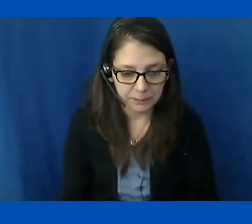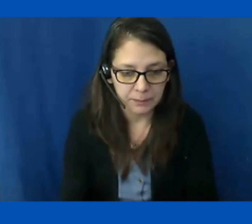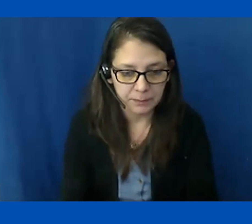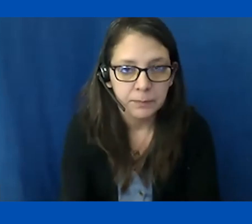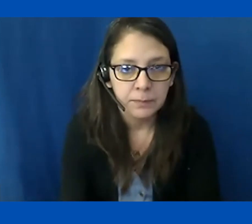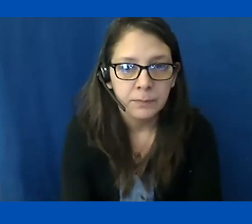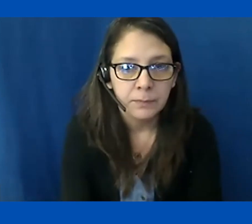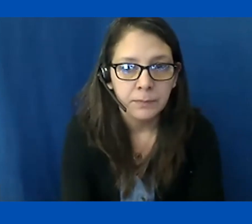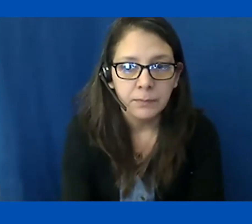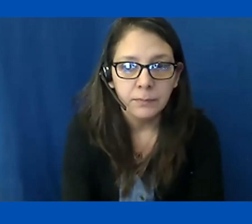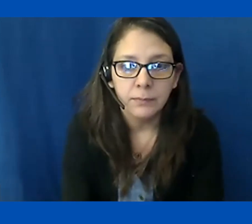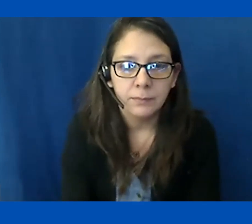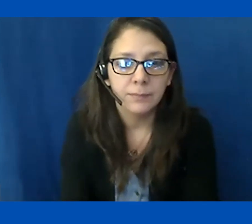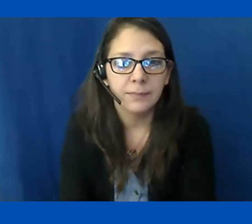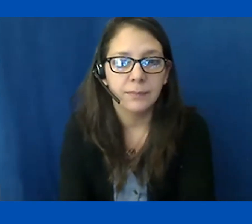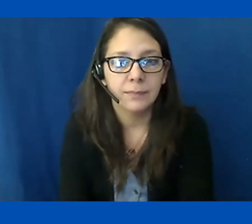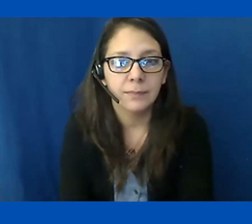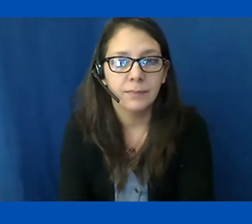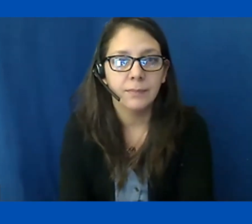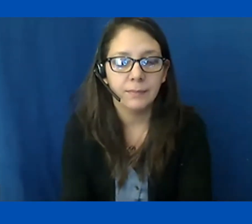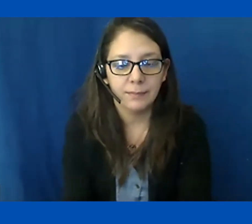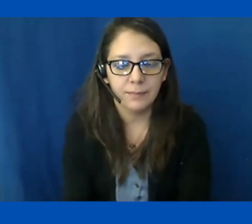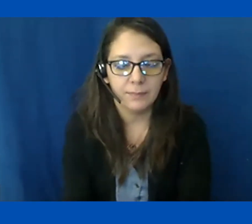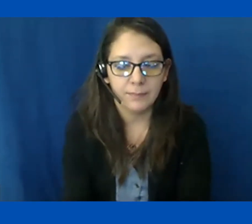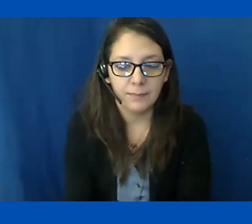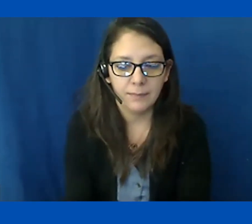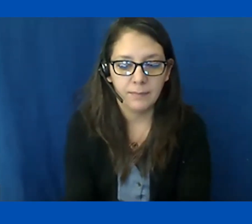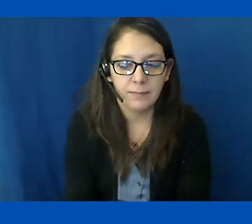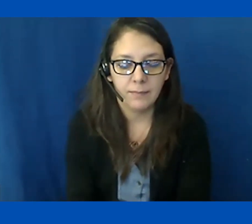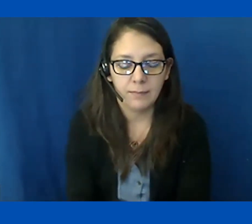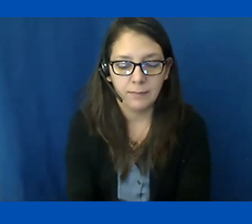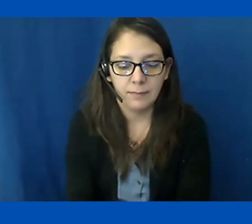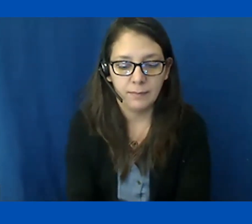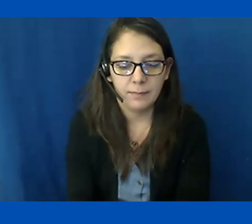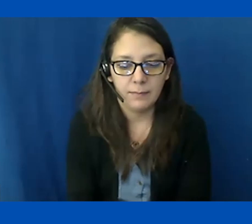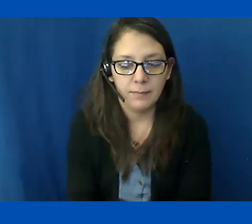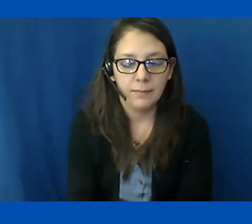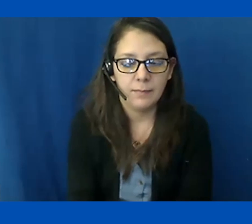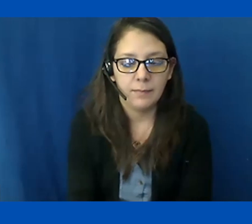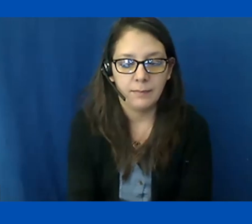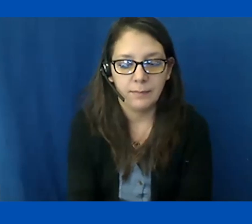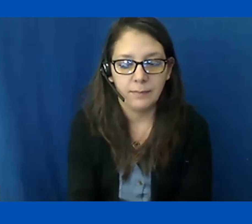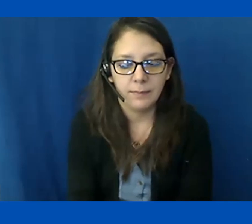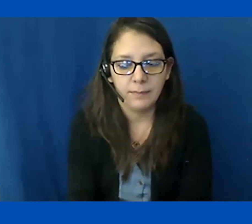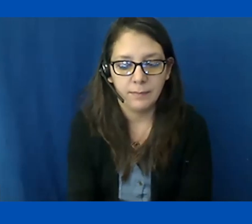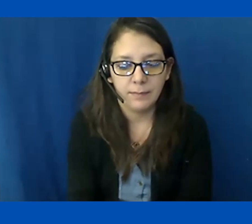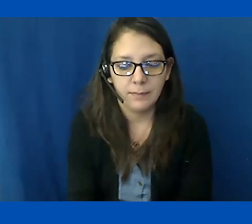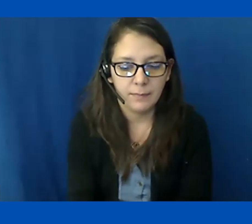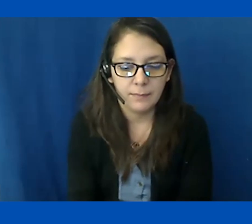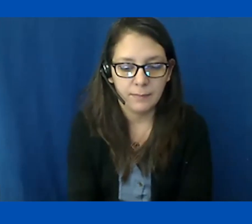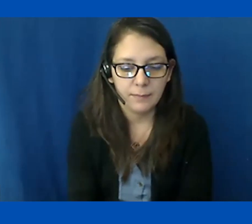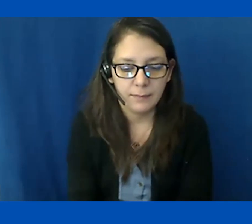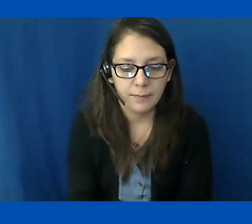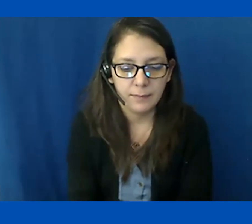Yeah, absolutely. Oh, go ahead, Manny. No, Go no, ahead. go ahead. No, after you, sir. I was just gonna say real